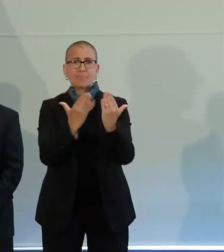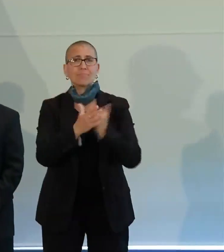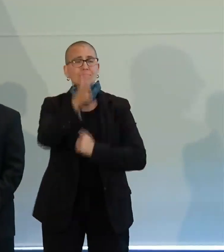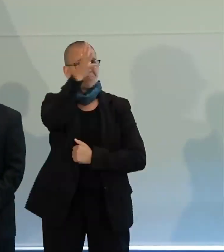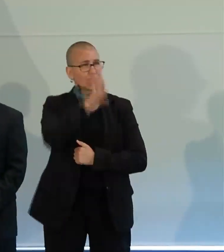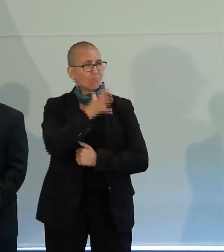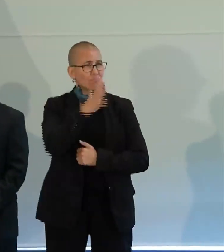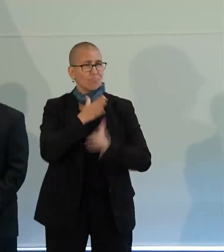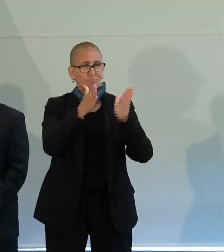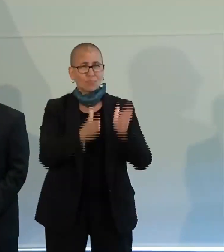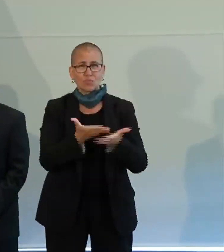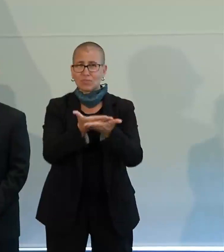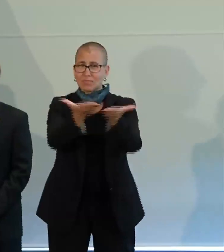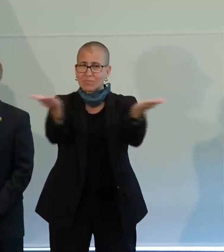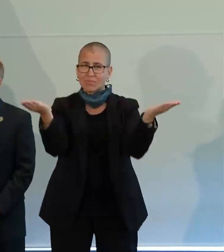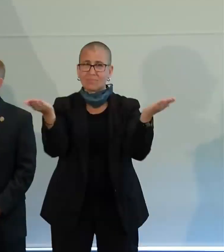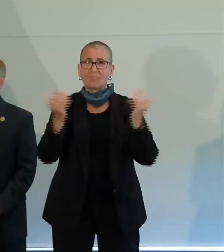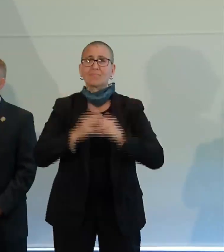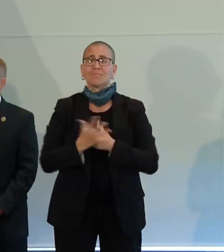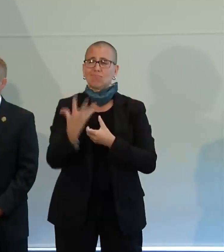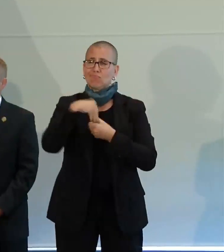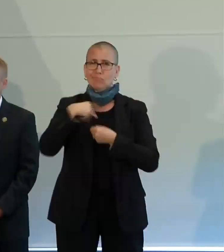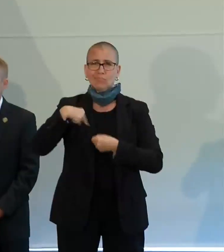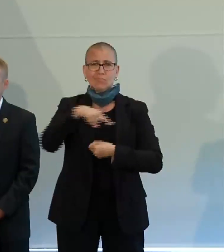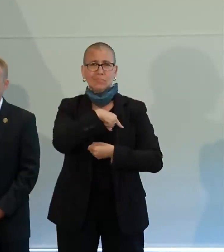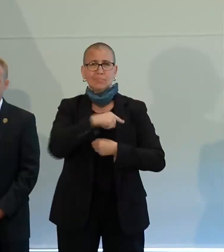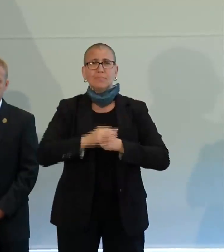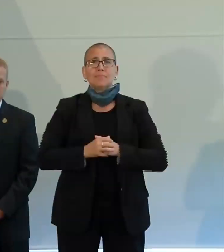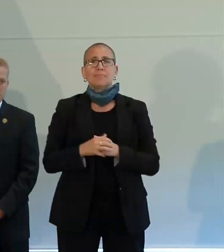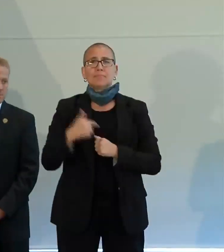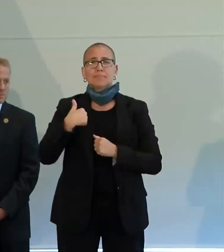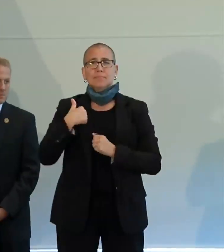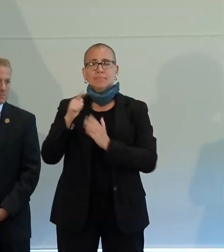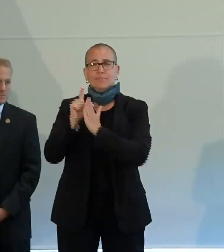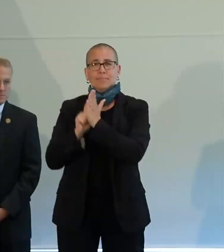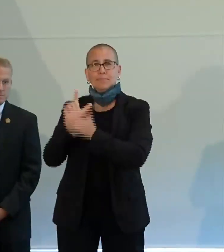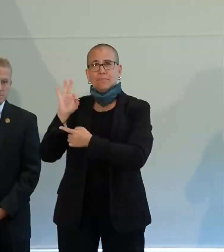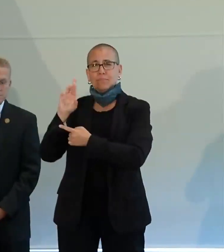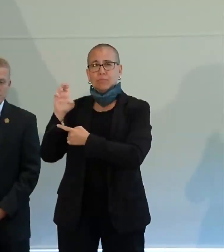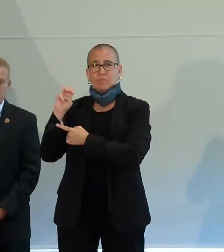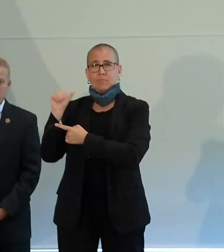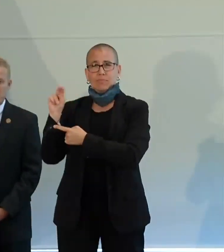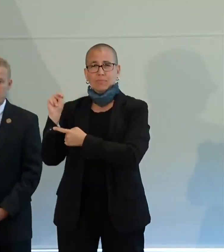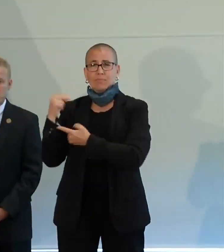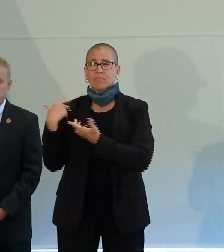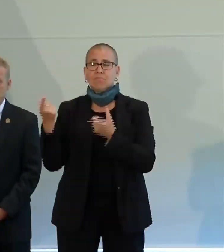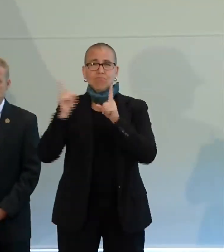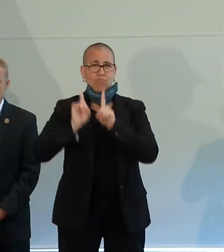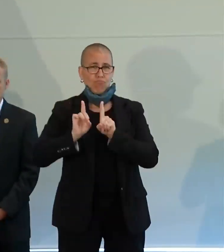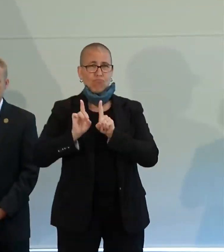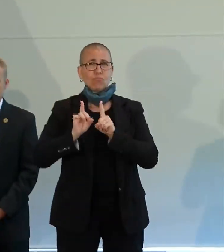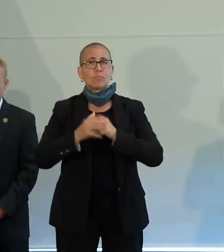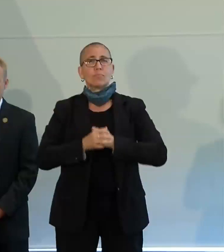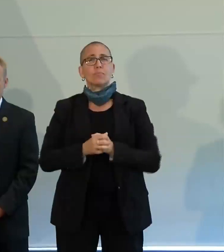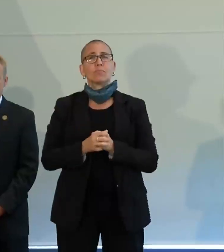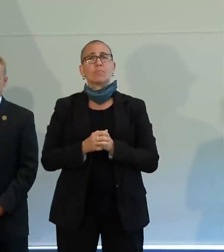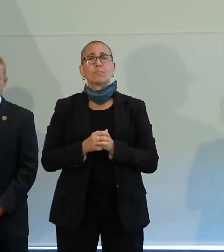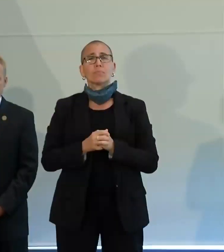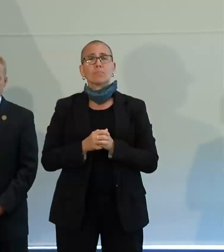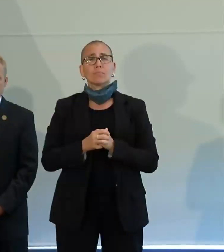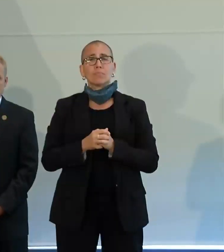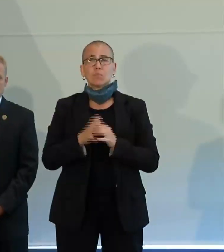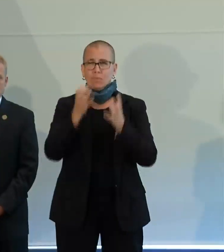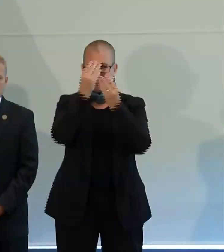Myself and my friend Mike Freeman want to share some information with you. I want to begin with a reminder, and that